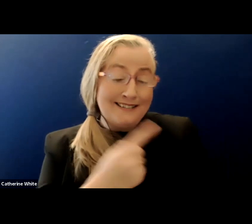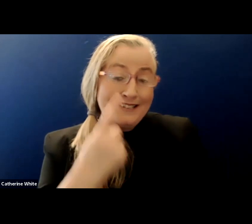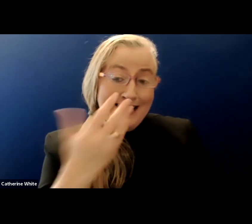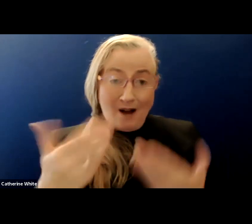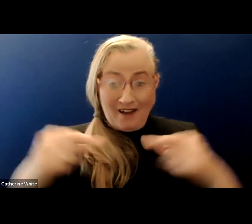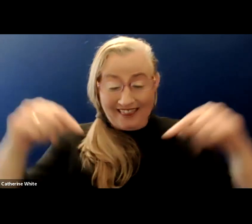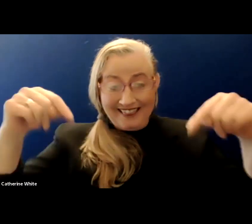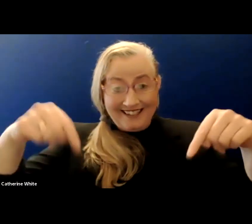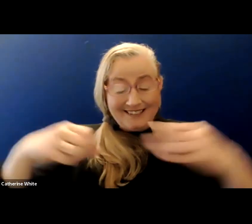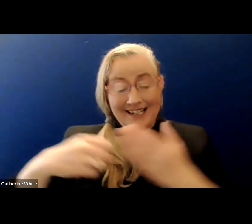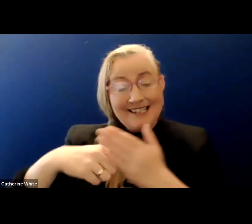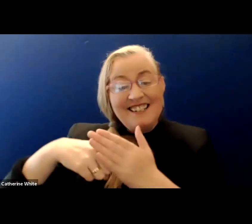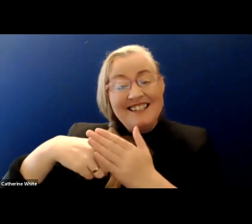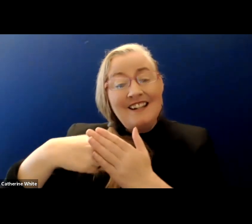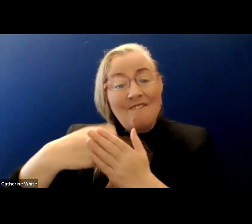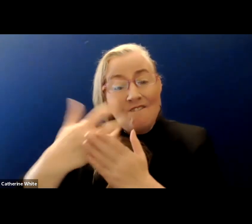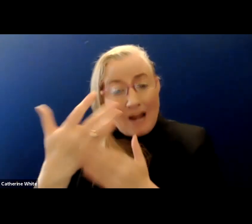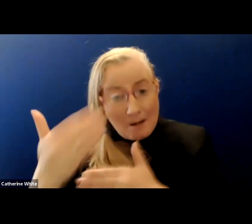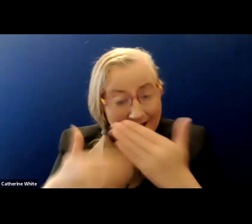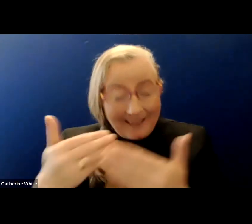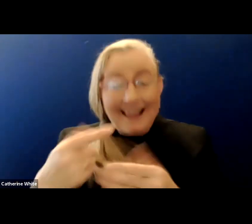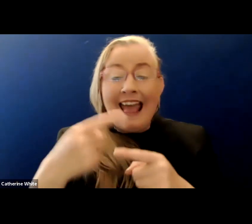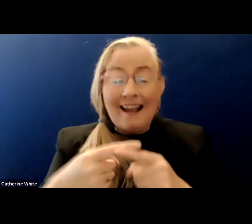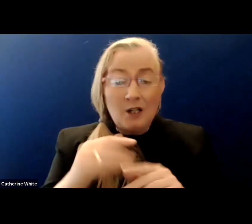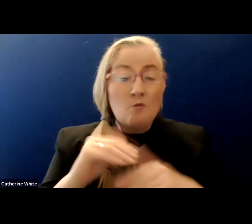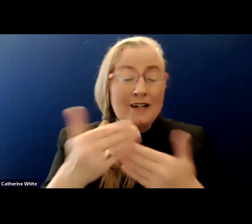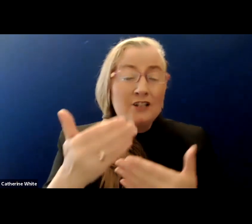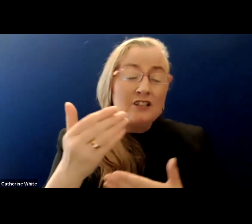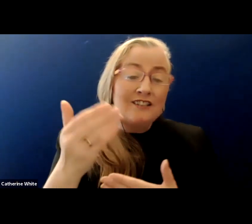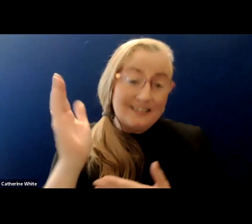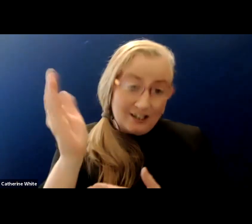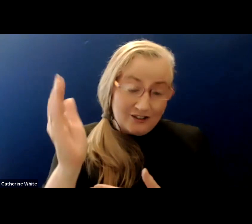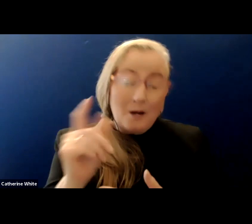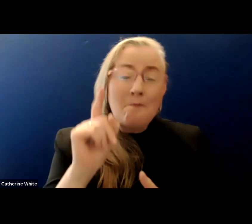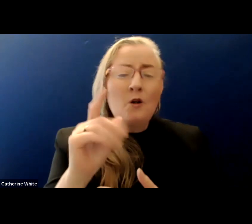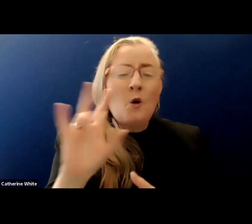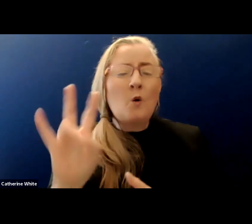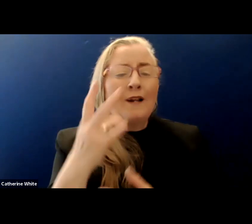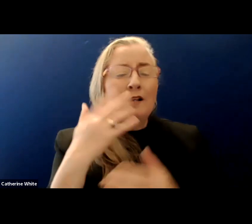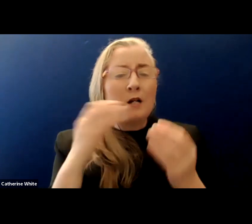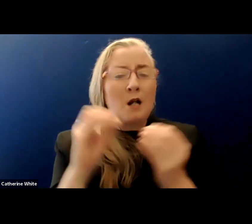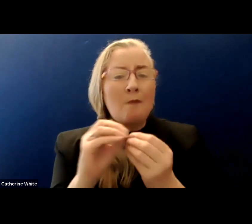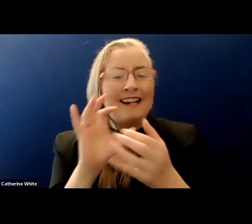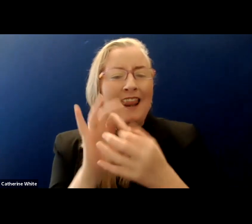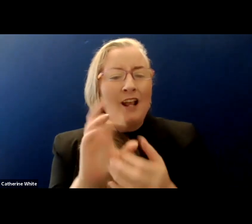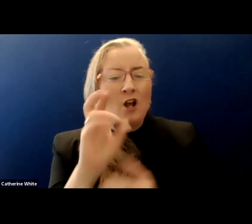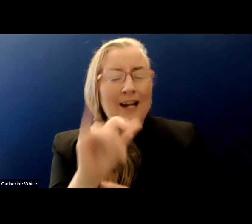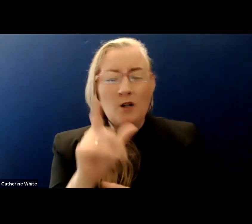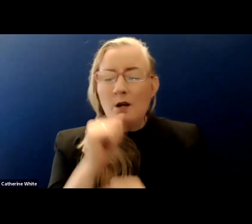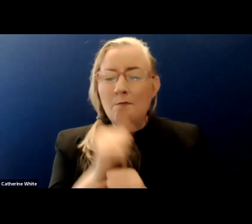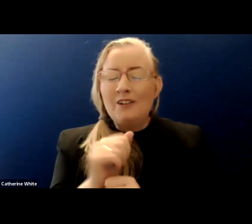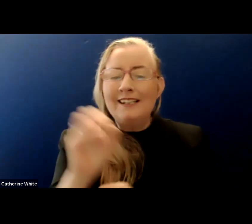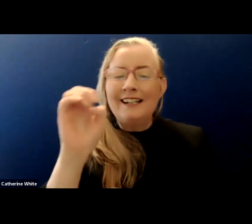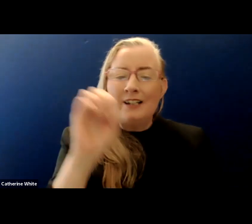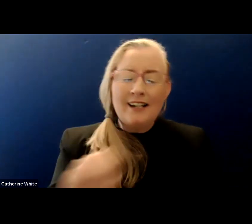developed since, and all the presentations. A quick comment on what Ray was saying on the European Court of Human Rights in this area. I